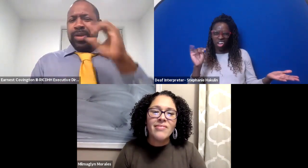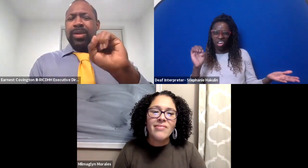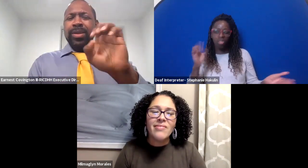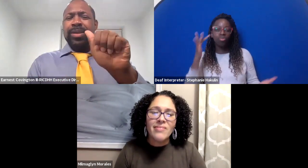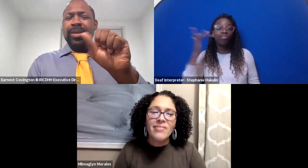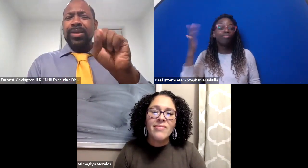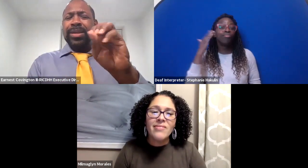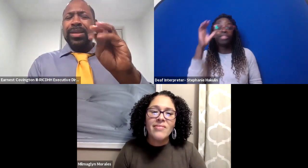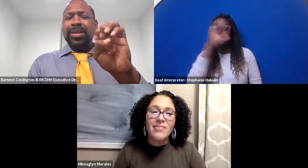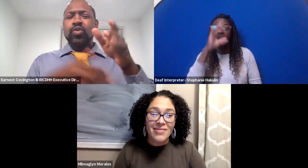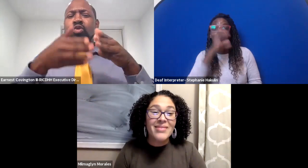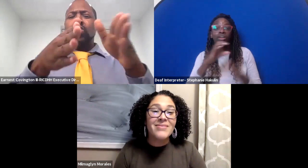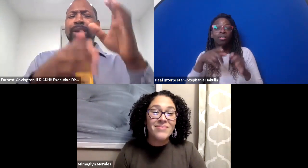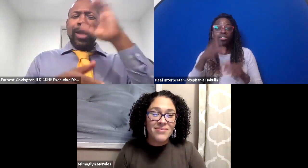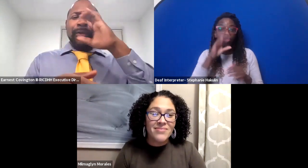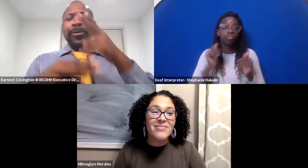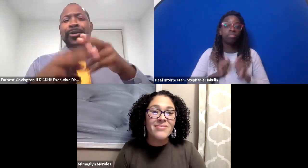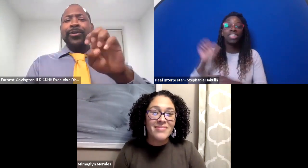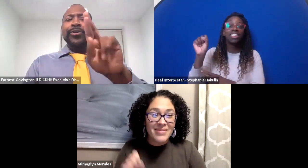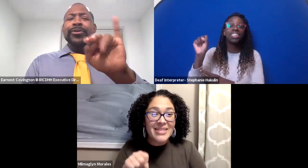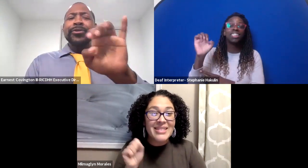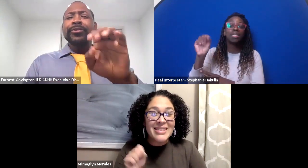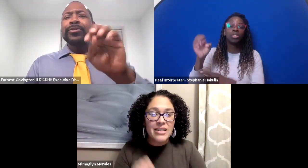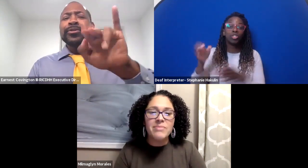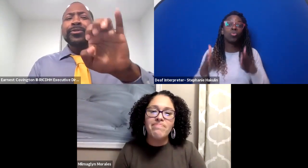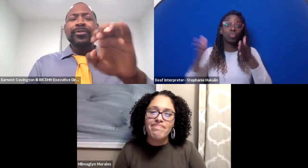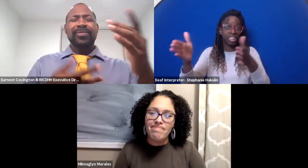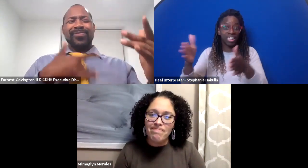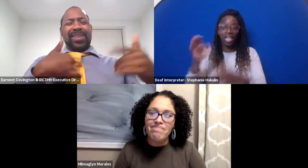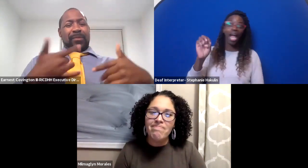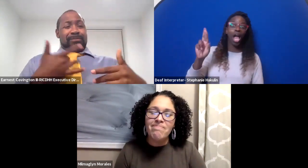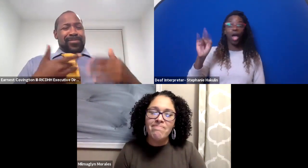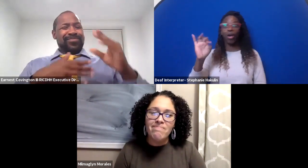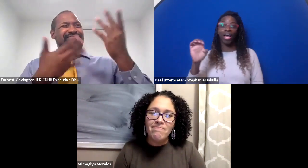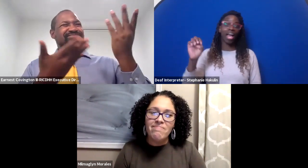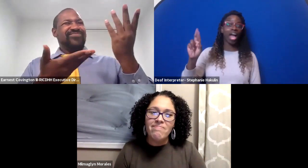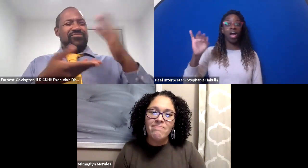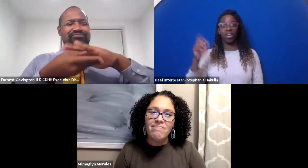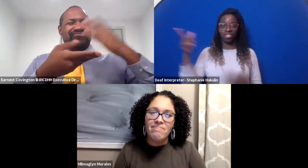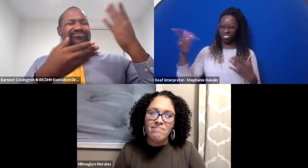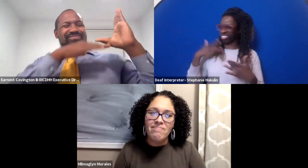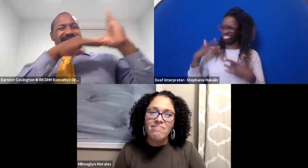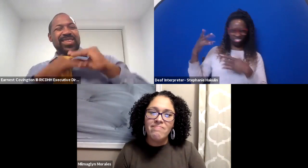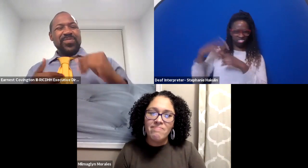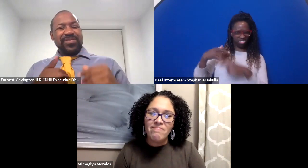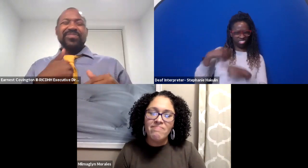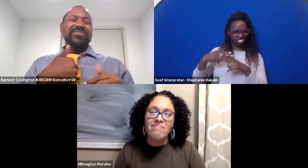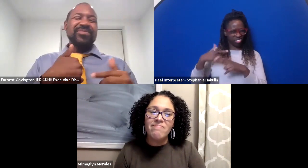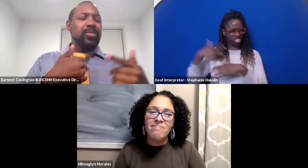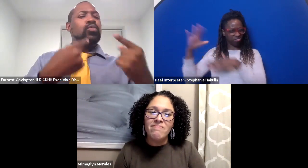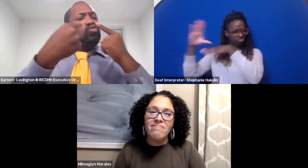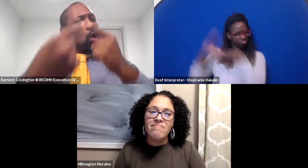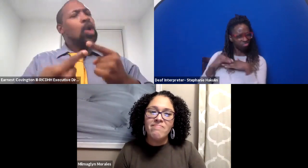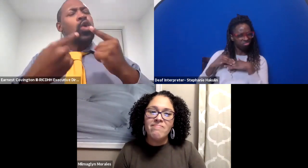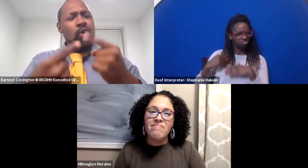didn't care for it. And, you know, it's like Easy Street. Ernie's just easy for people. Sesame Street